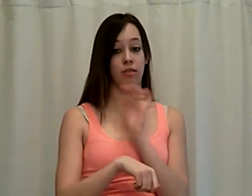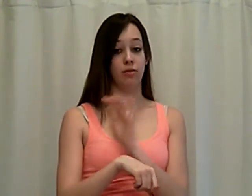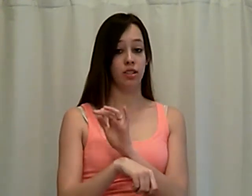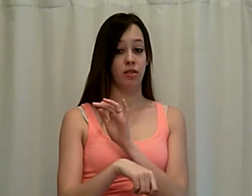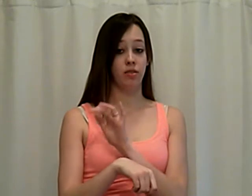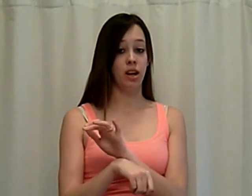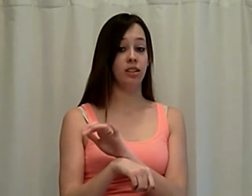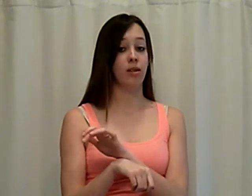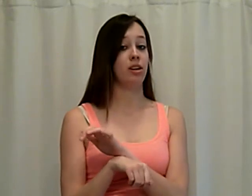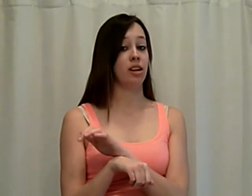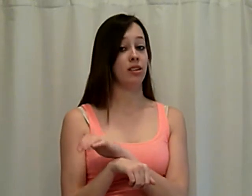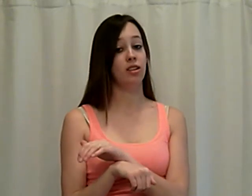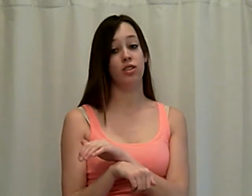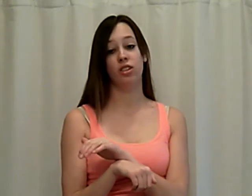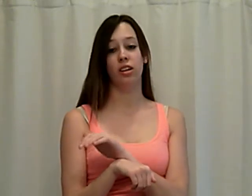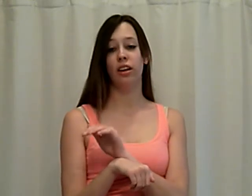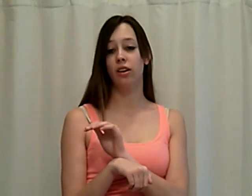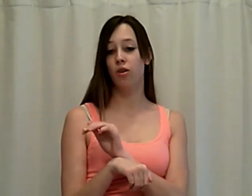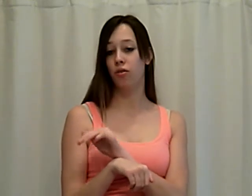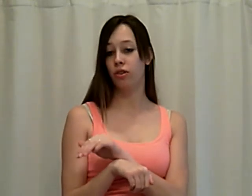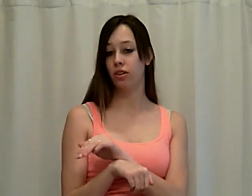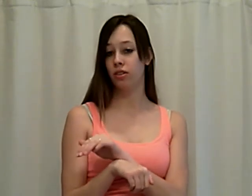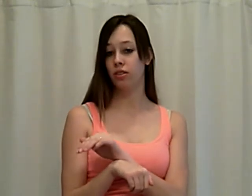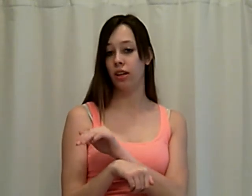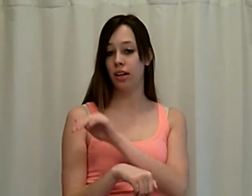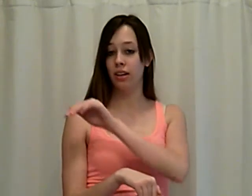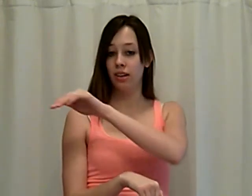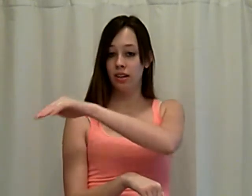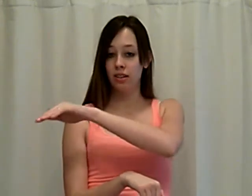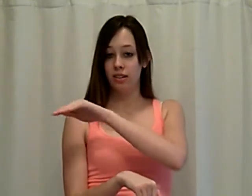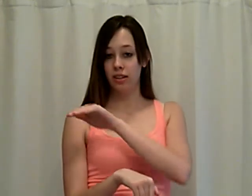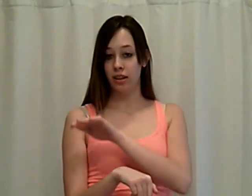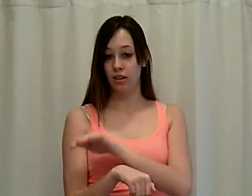wrist of your non-dominant hand, and just kind of like over,